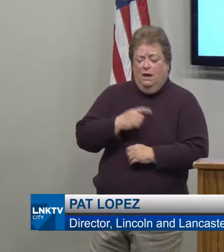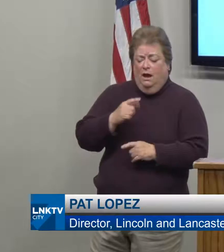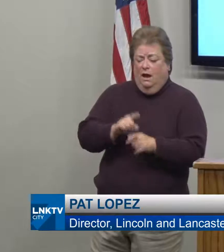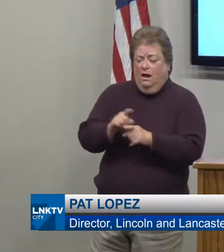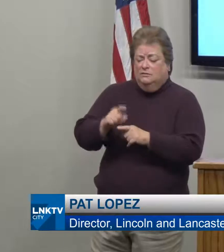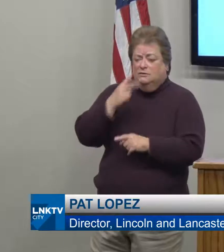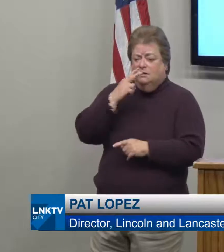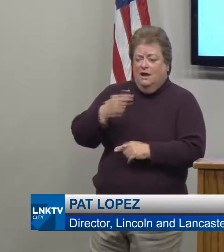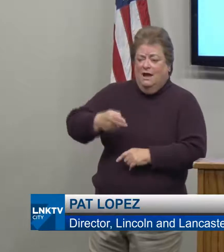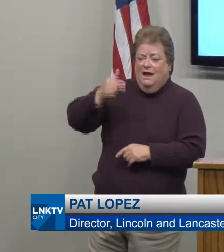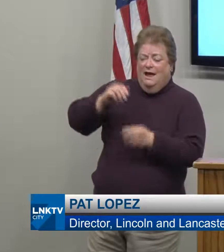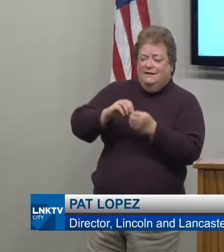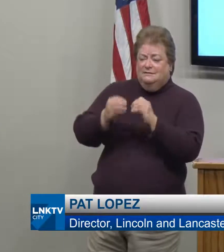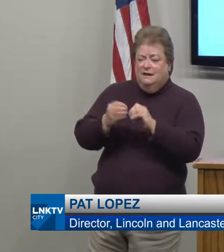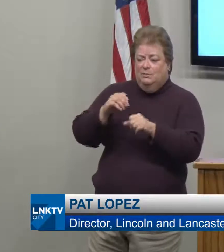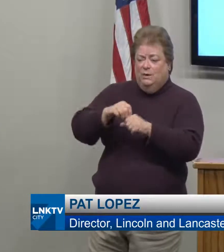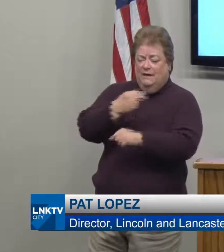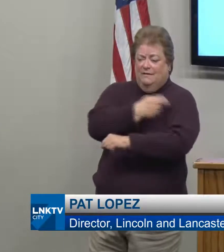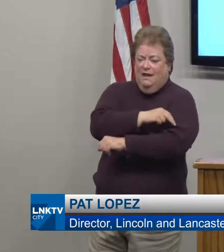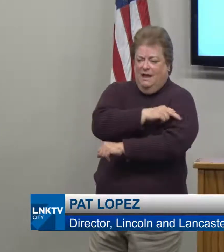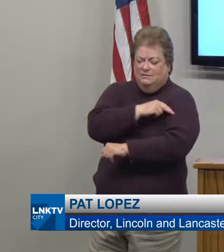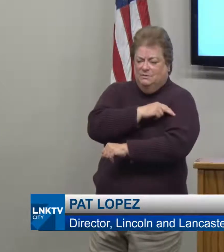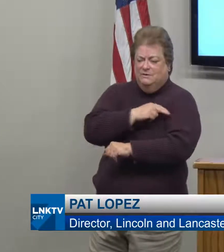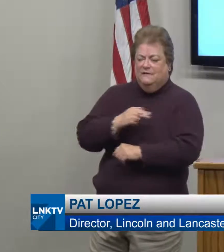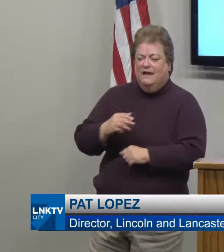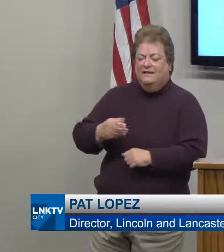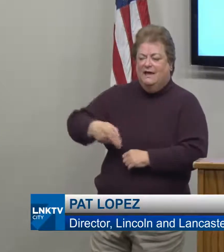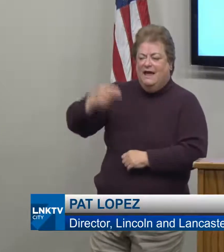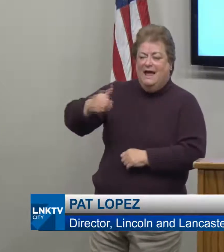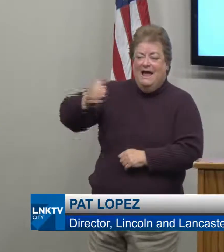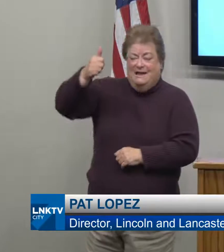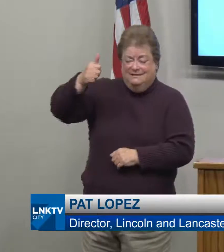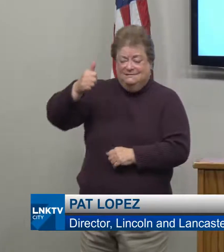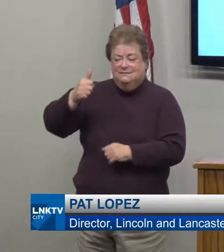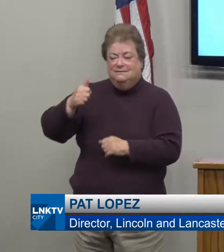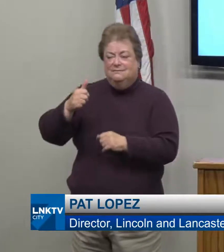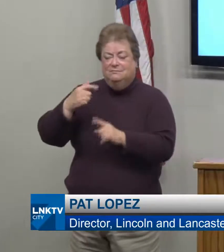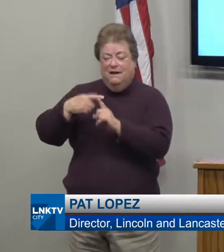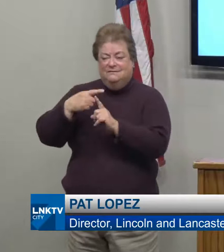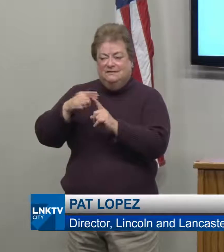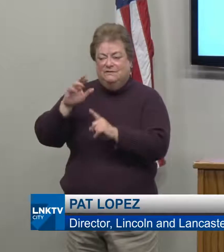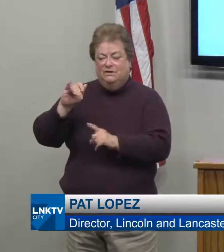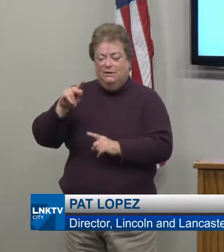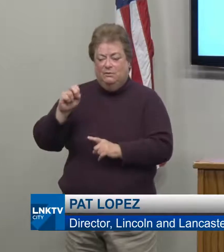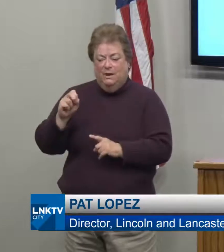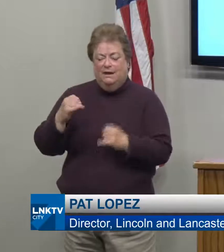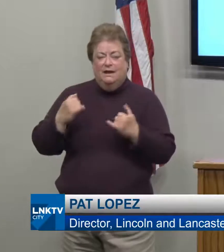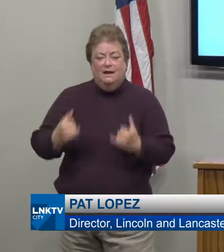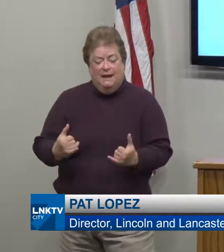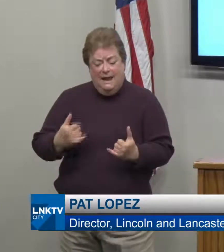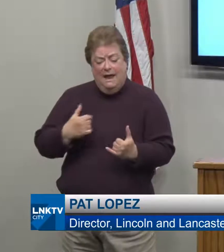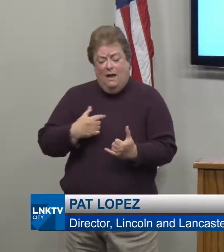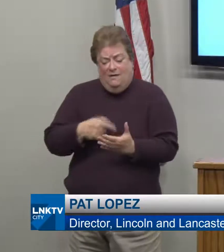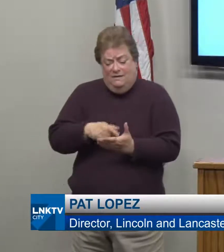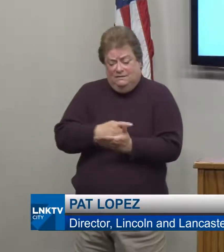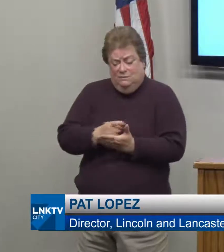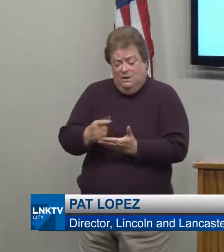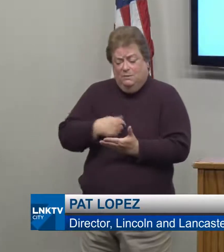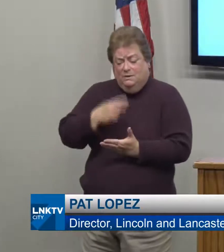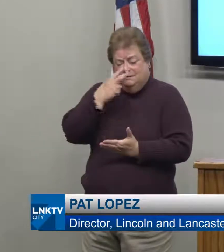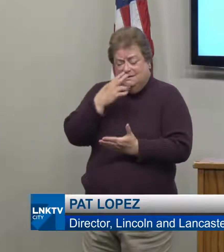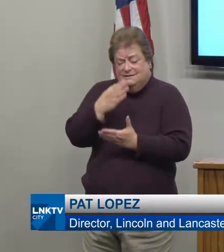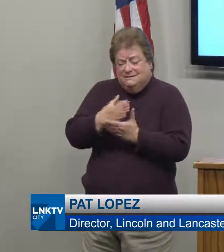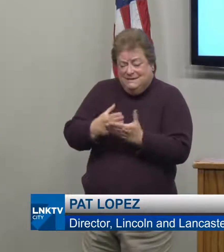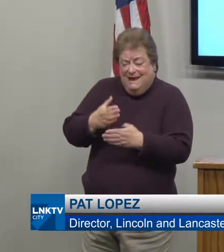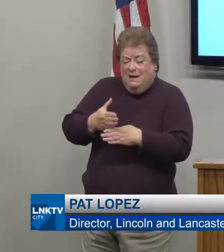number of hospitalizations and the highest positivity rate. This week, we are seeing some improvement in the indicators, but